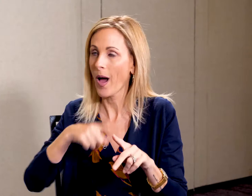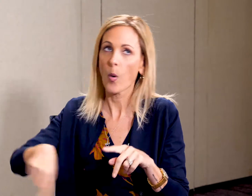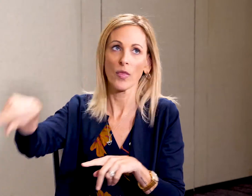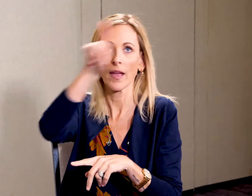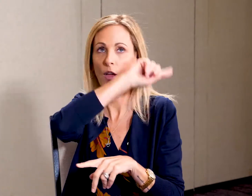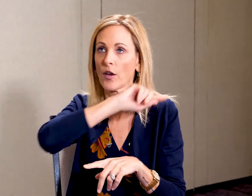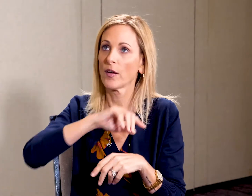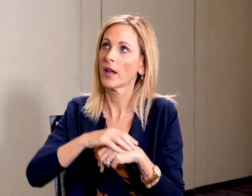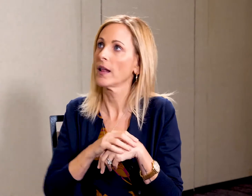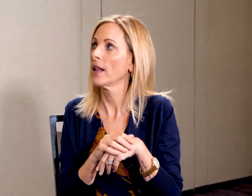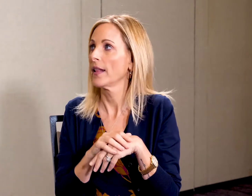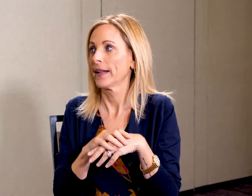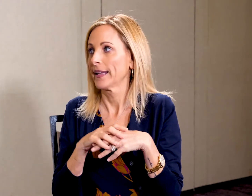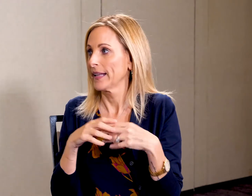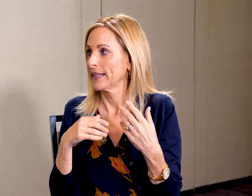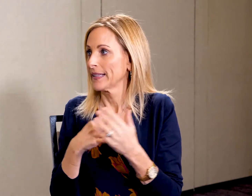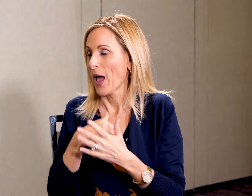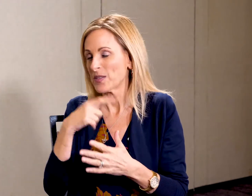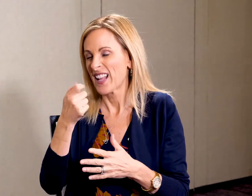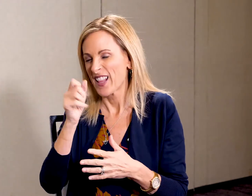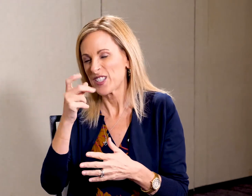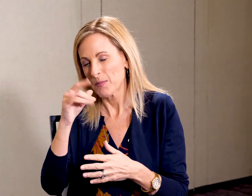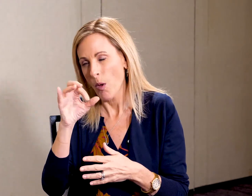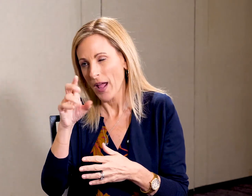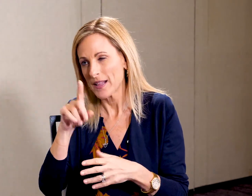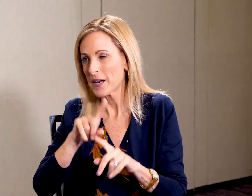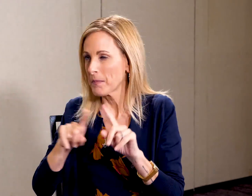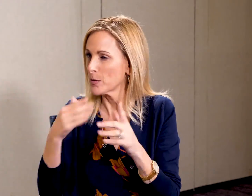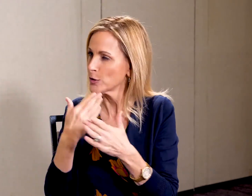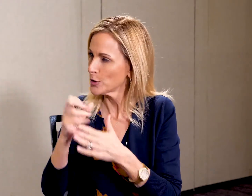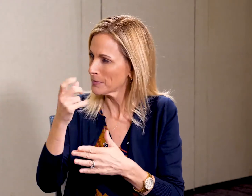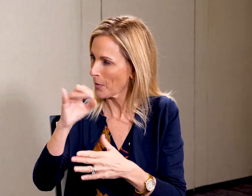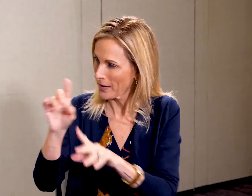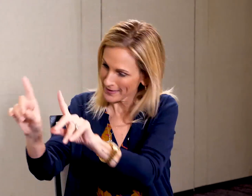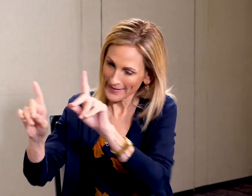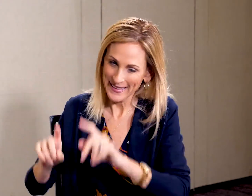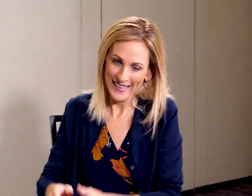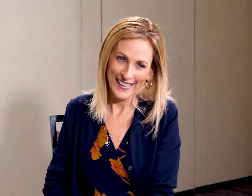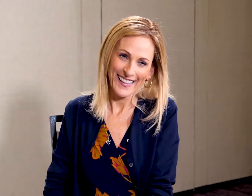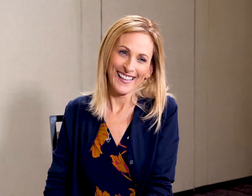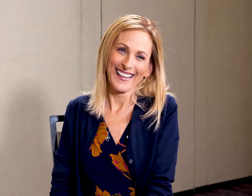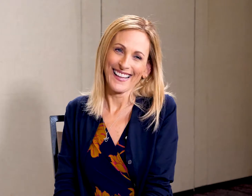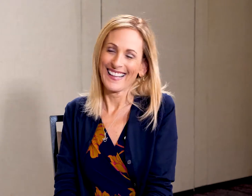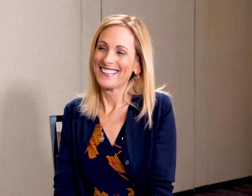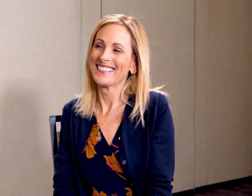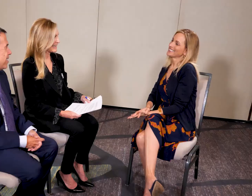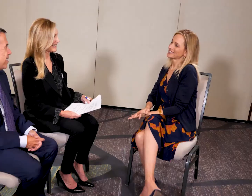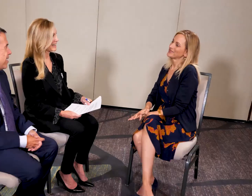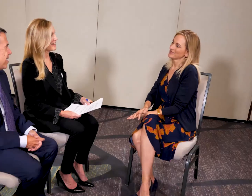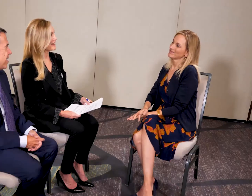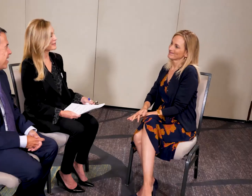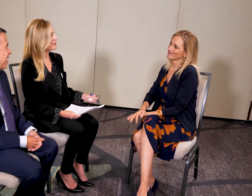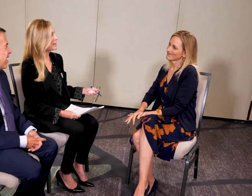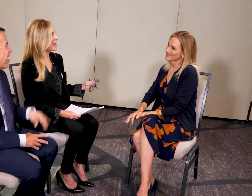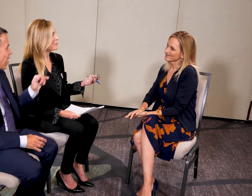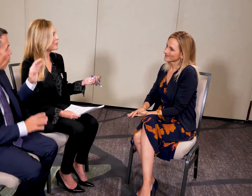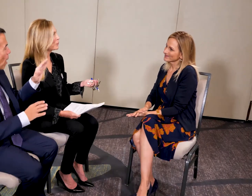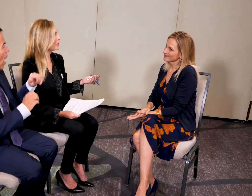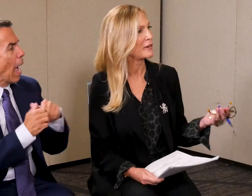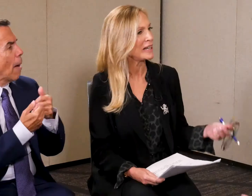explore, to check out the neighborhood. And I was a bit spoiled, but in a good way I was spoiled. That's great. And how about, were there any